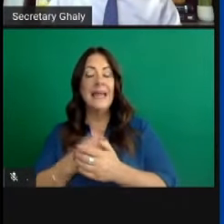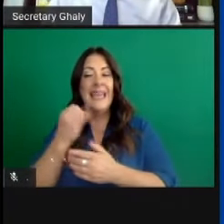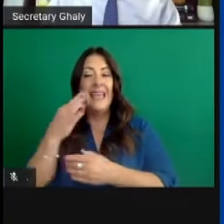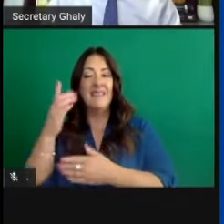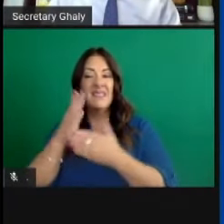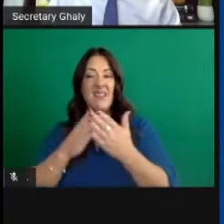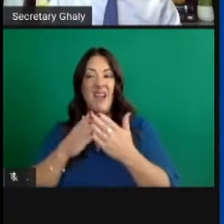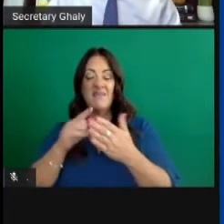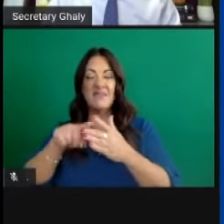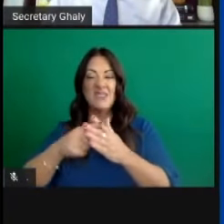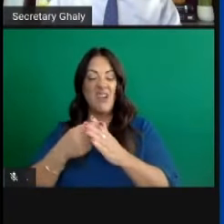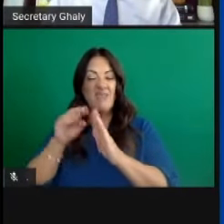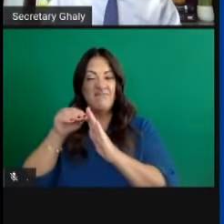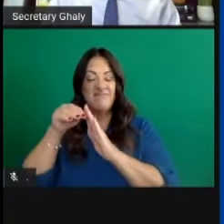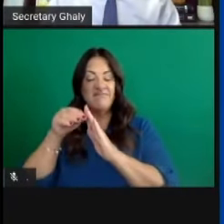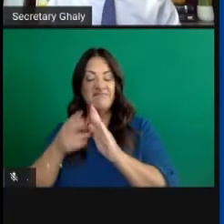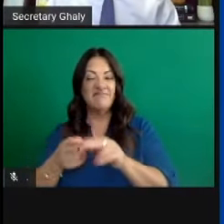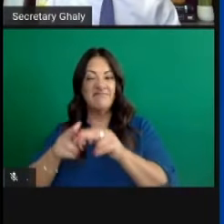months.